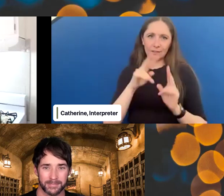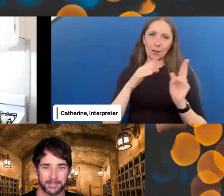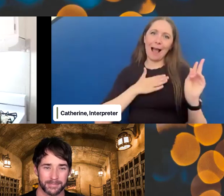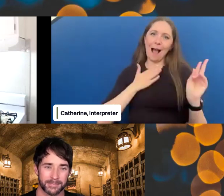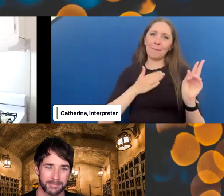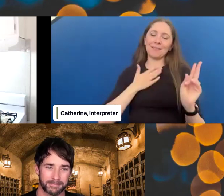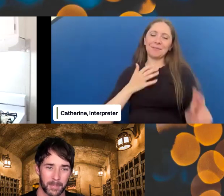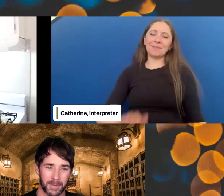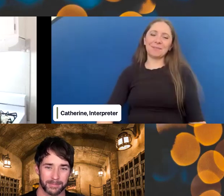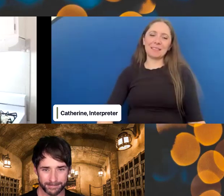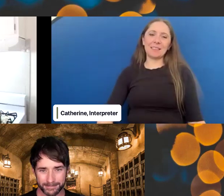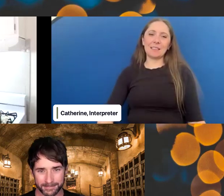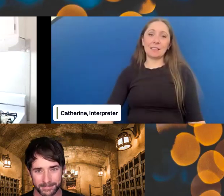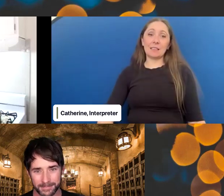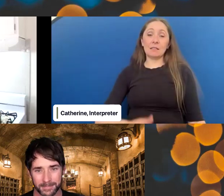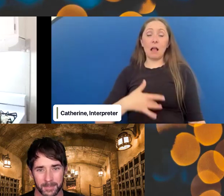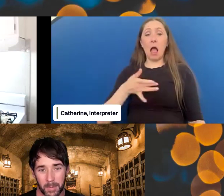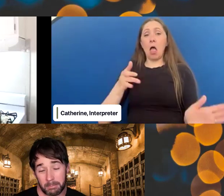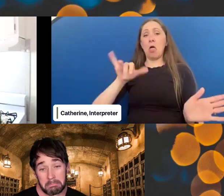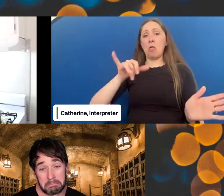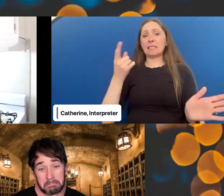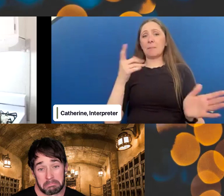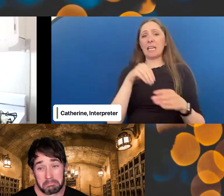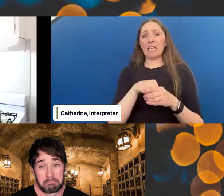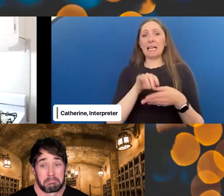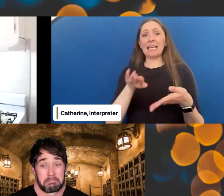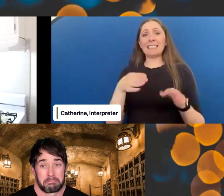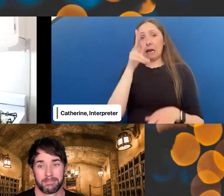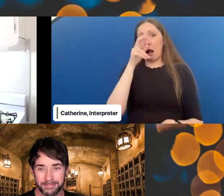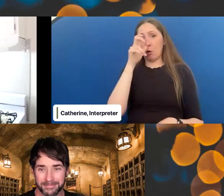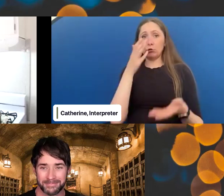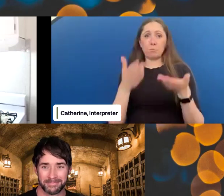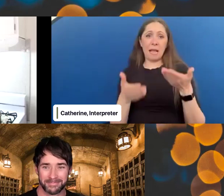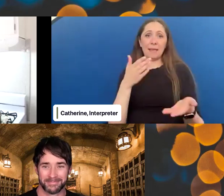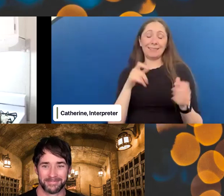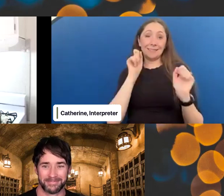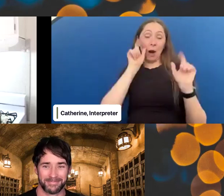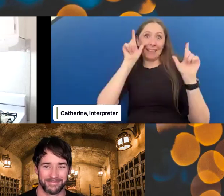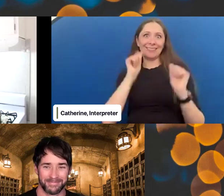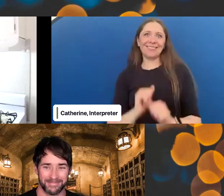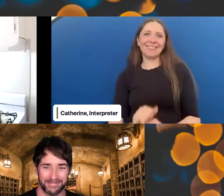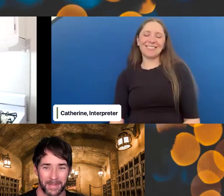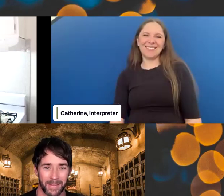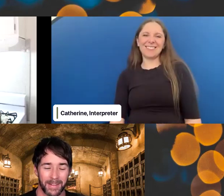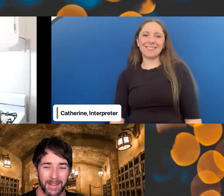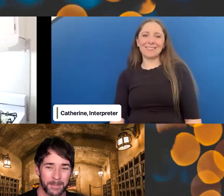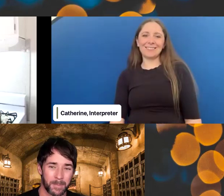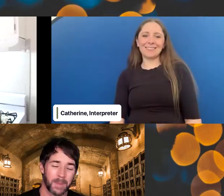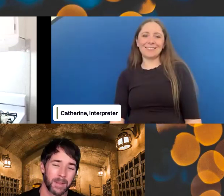grateful. Did I put something in it? Maybe. A dead cockroach? Maybe. Surprise.